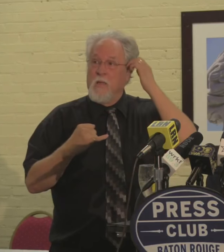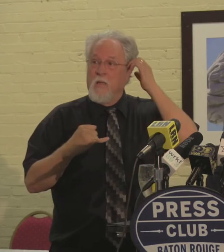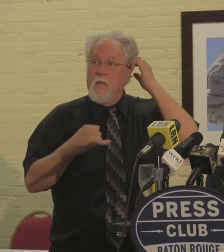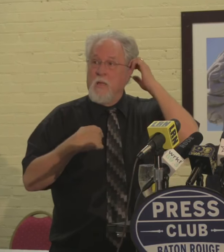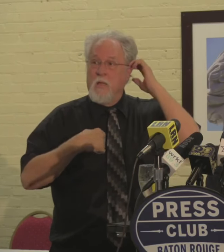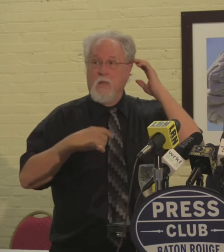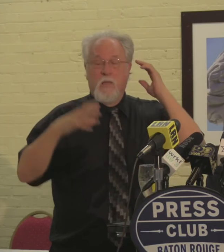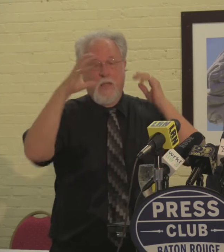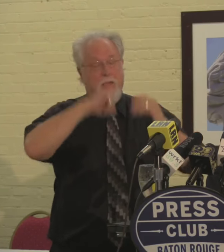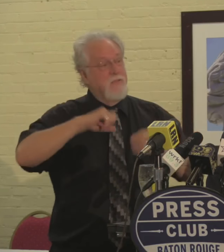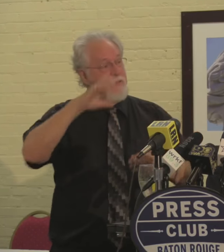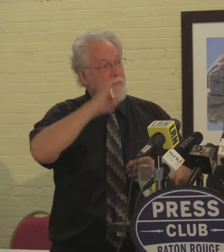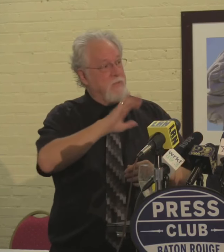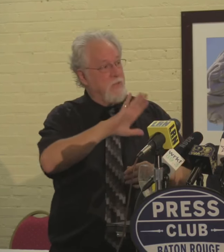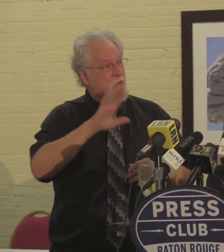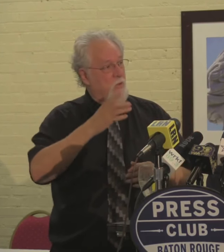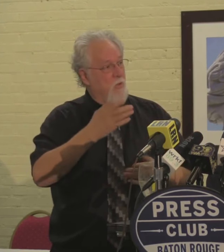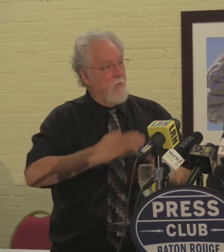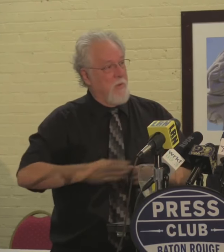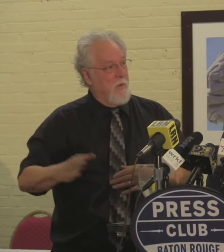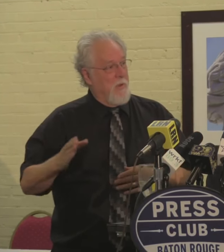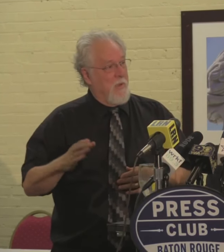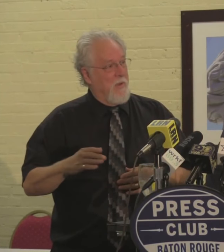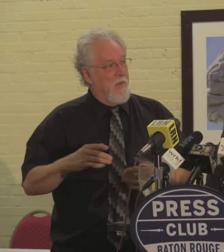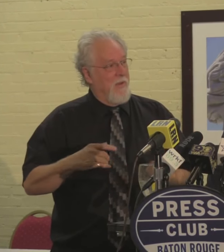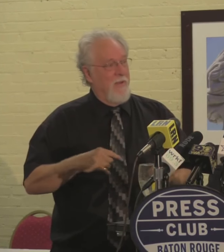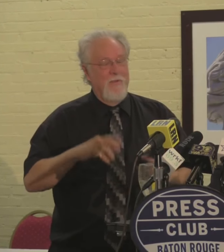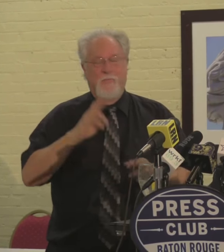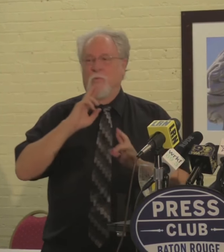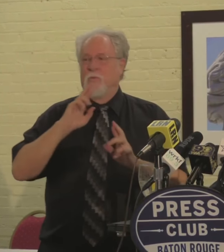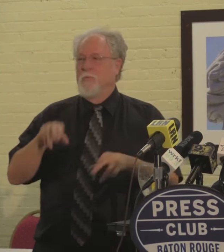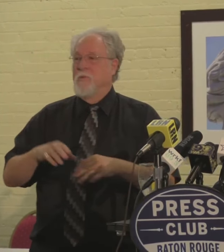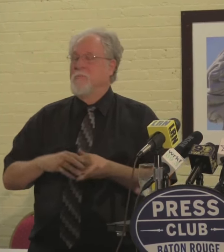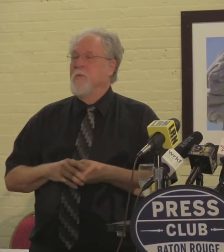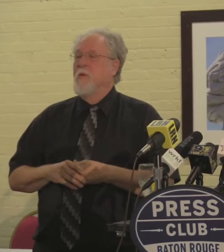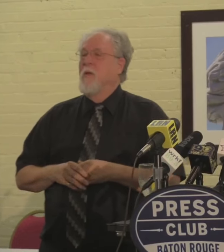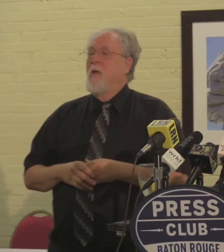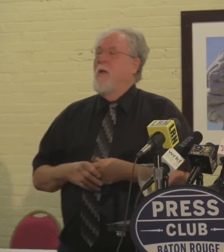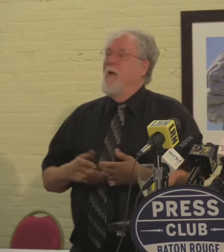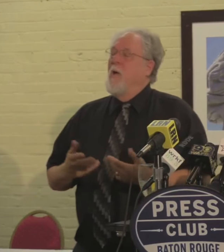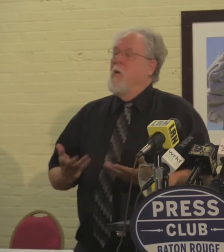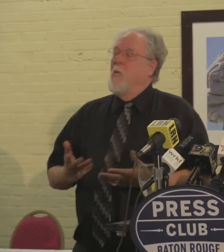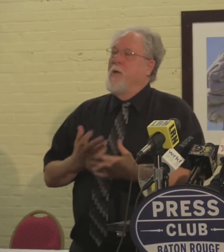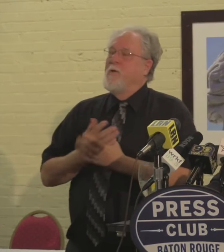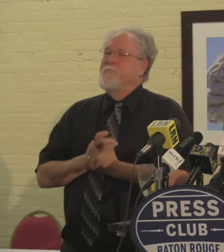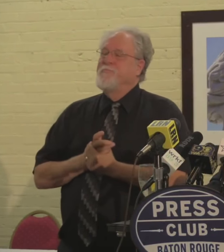estimates with your plans. Your response to that? Well,